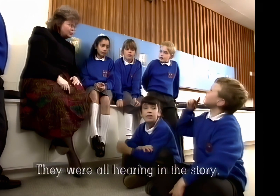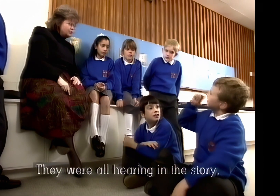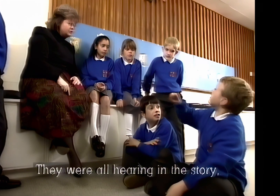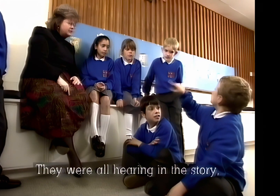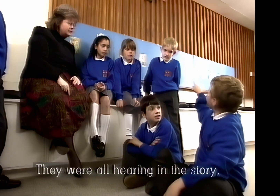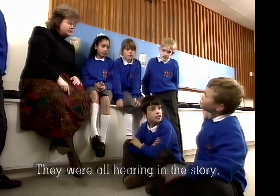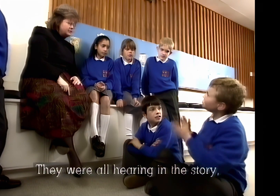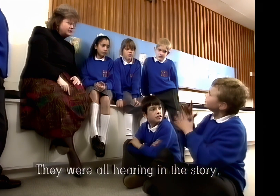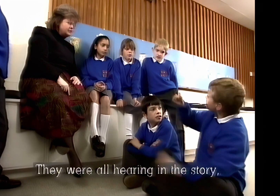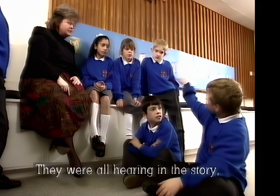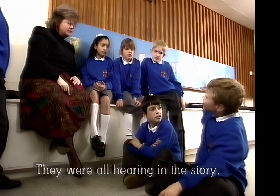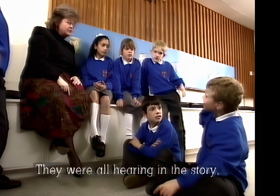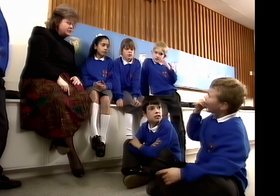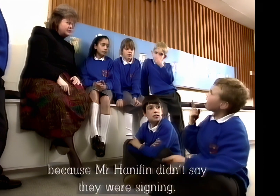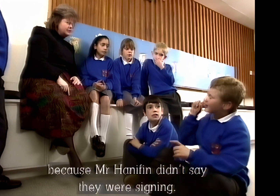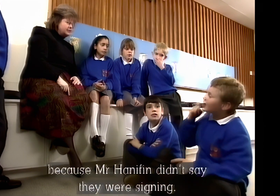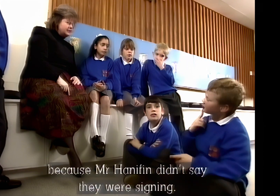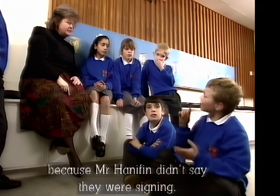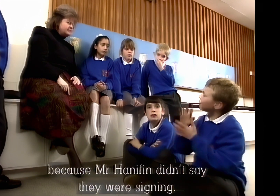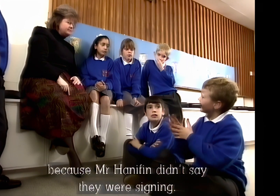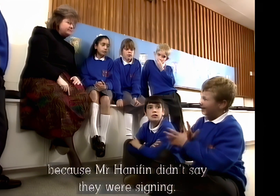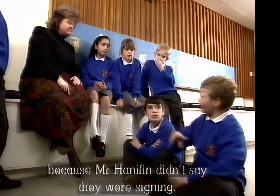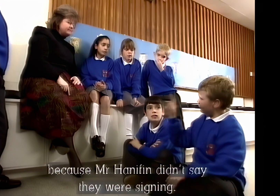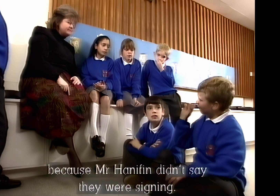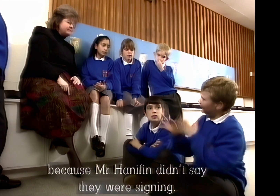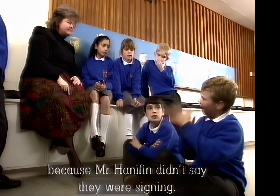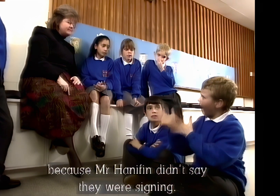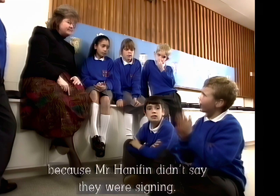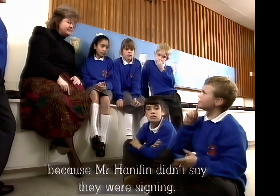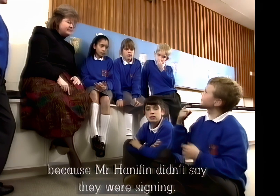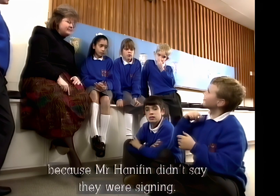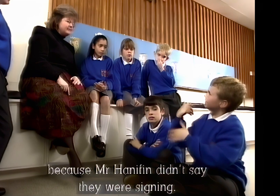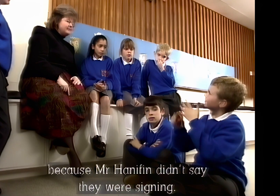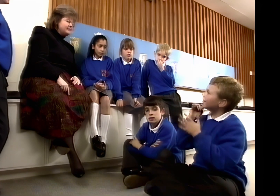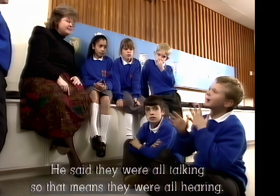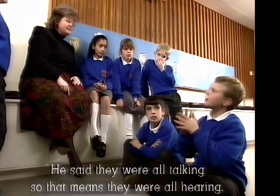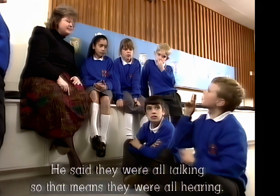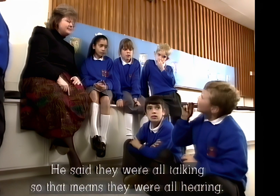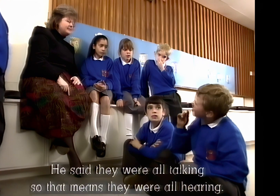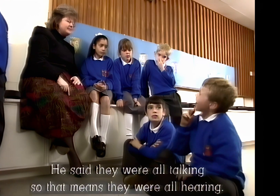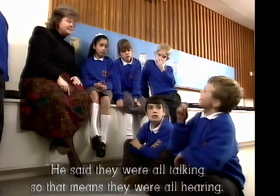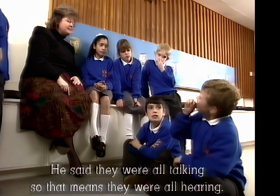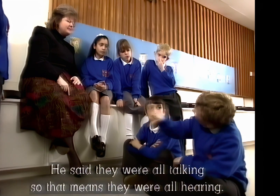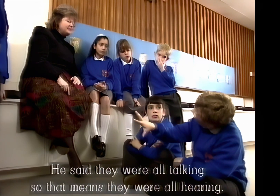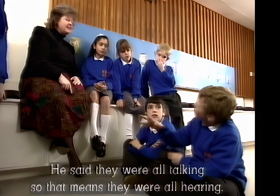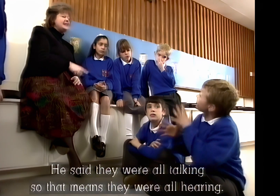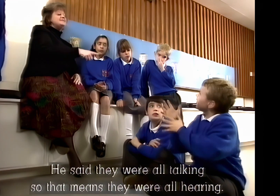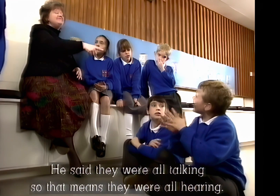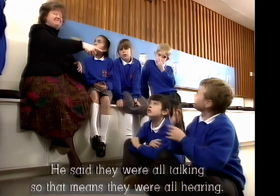about you? They were all hearing in the story because Mr. Hannafin didn't say they were signing. He said they were all talking and shouting, so that means